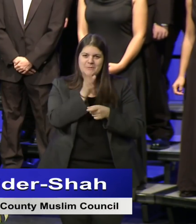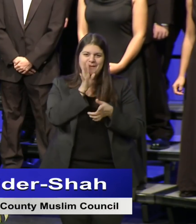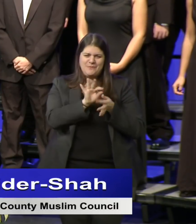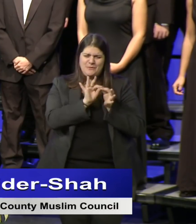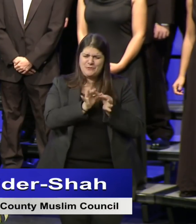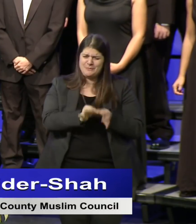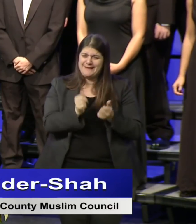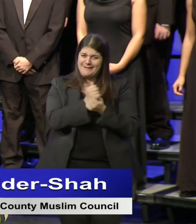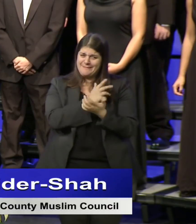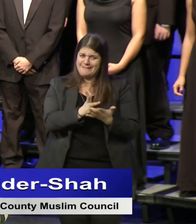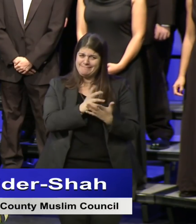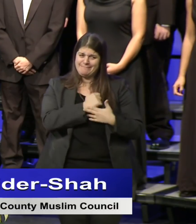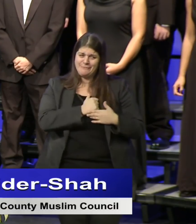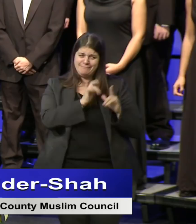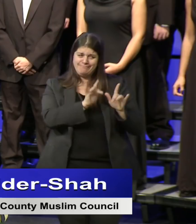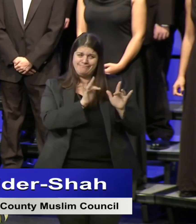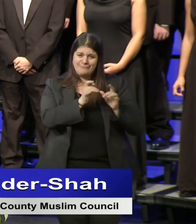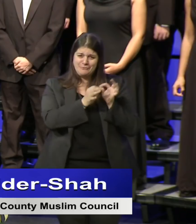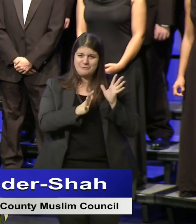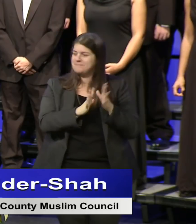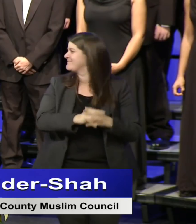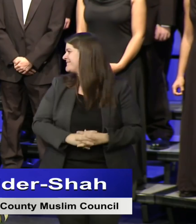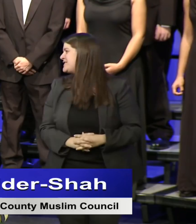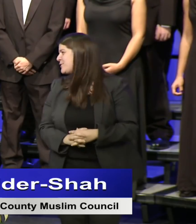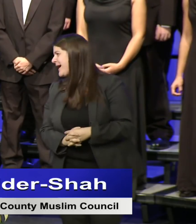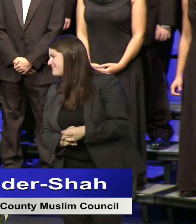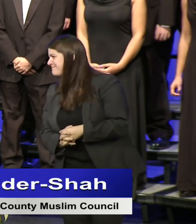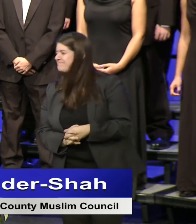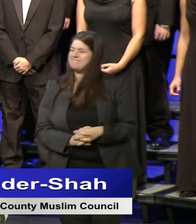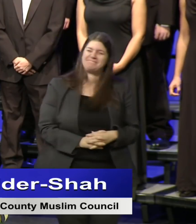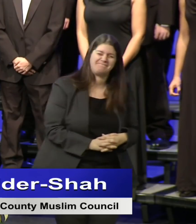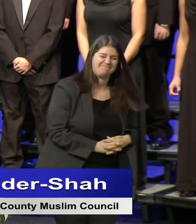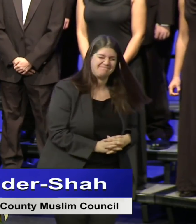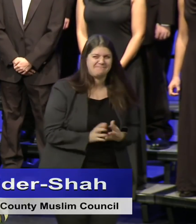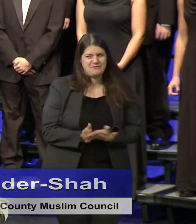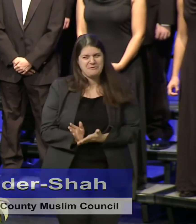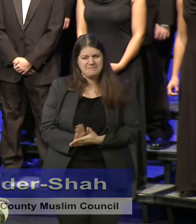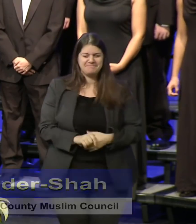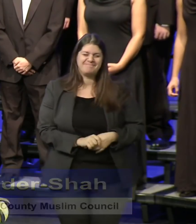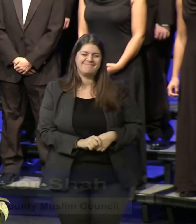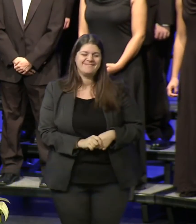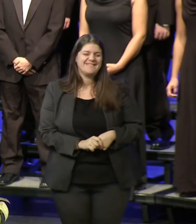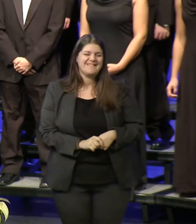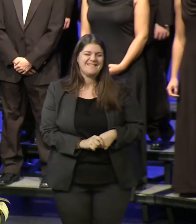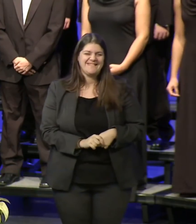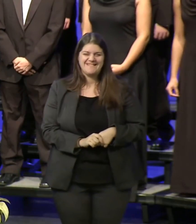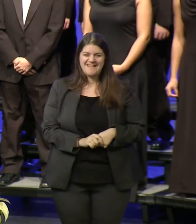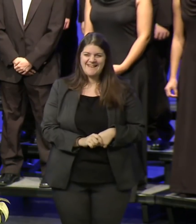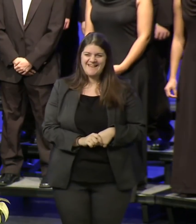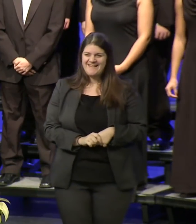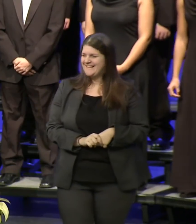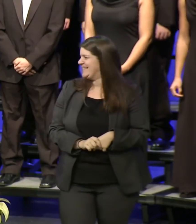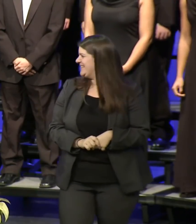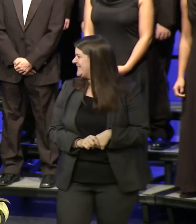every single bit of it. I'm sorry. Well, it's okay.